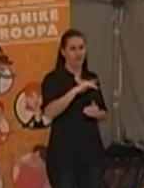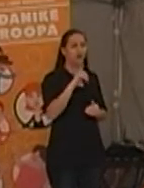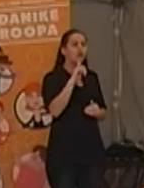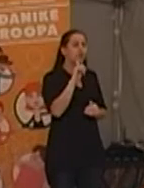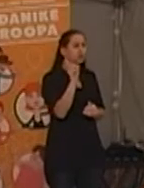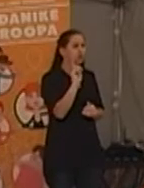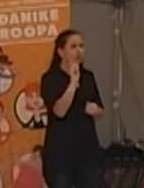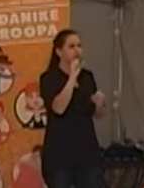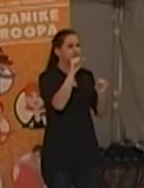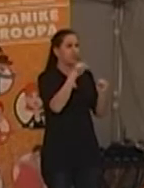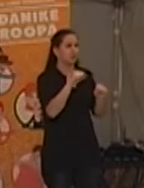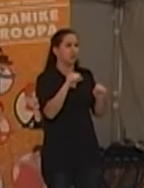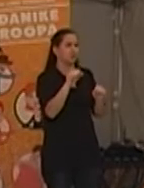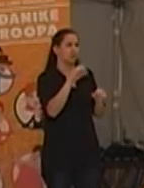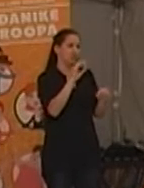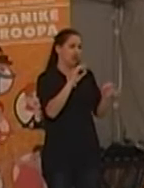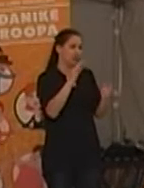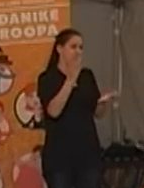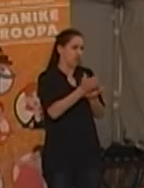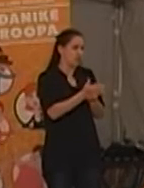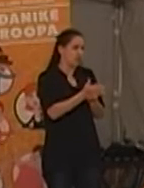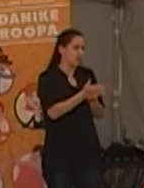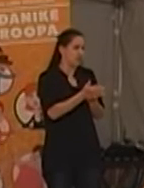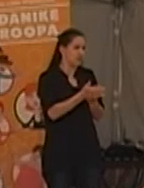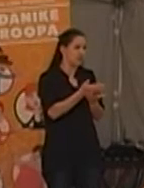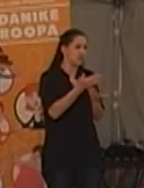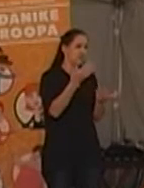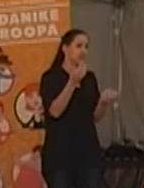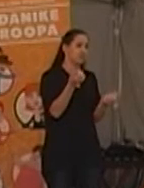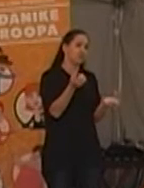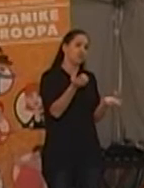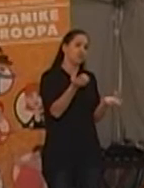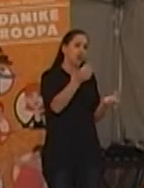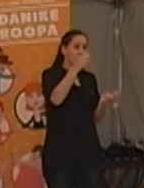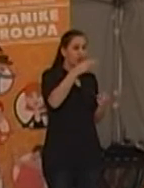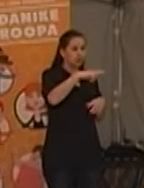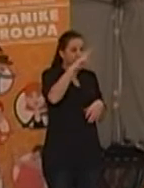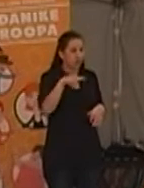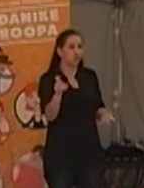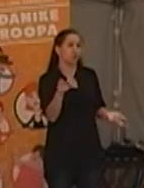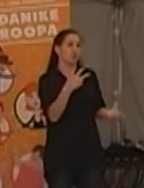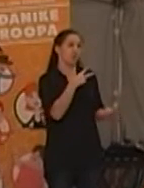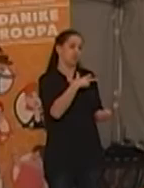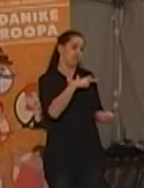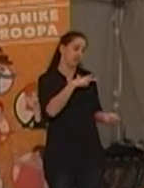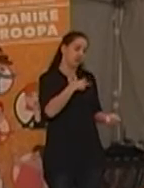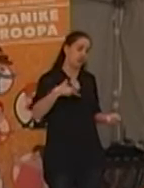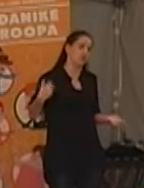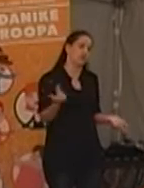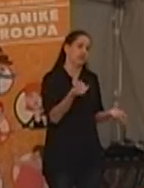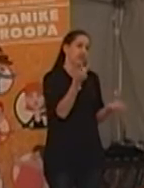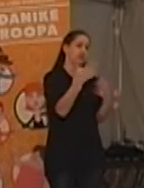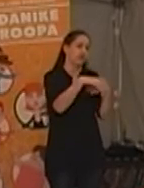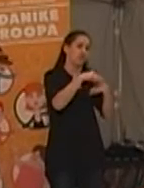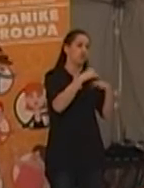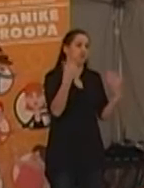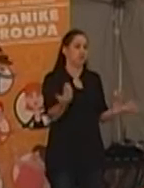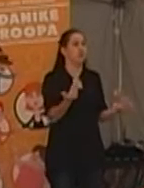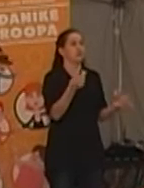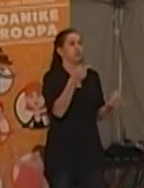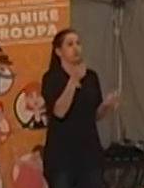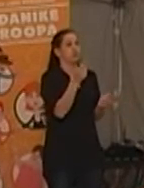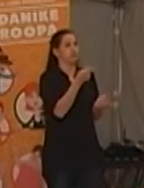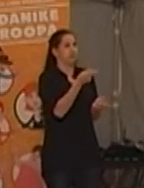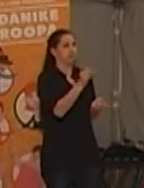of Norway, Denmark, Sweden today that would balance the